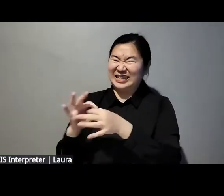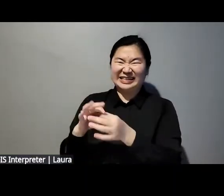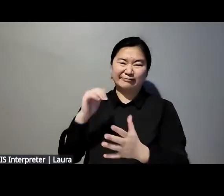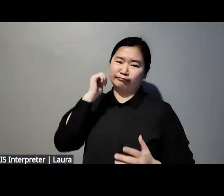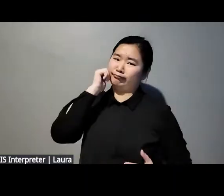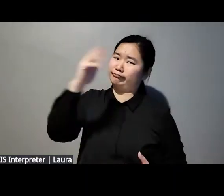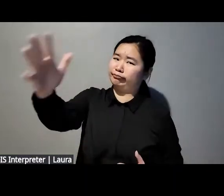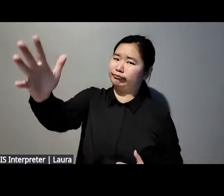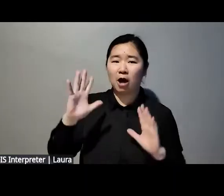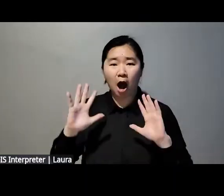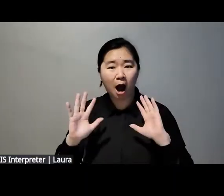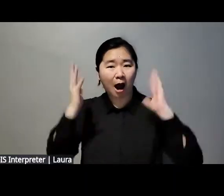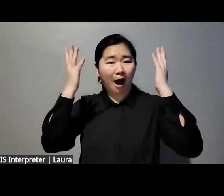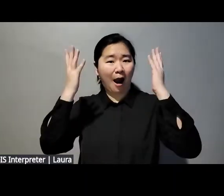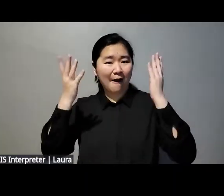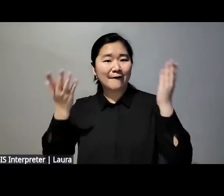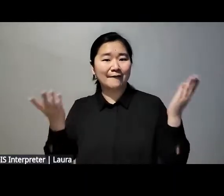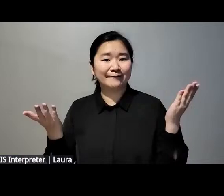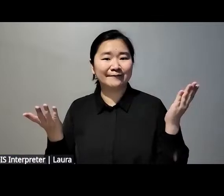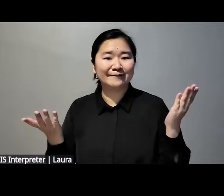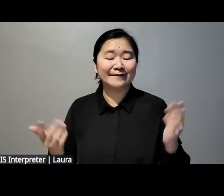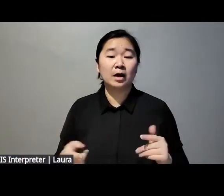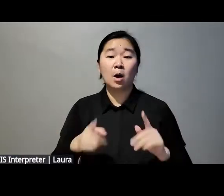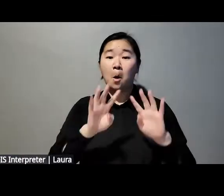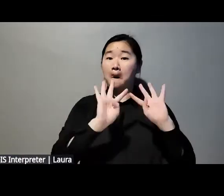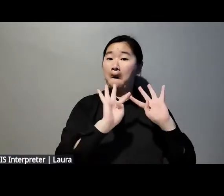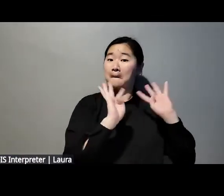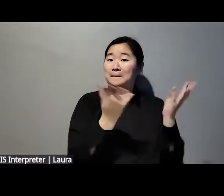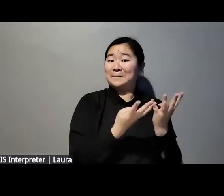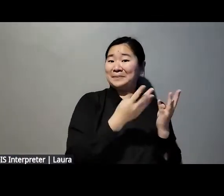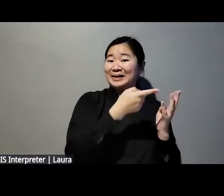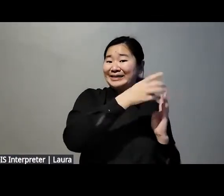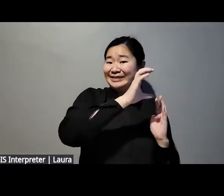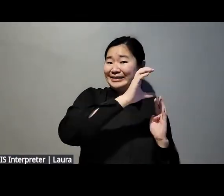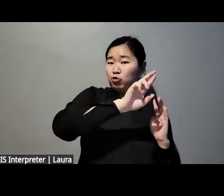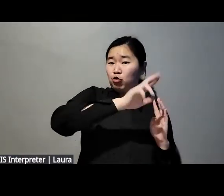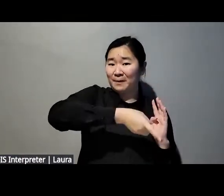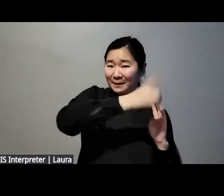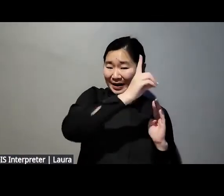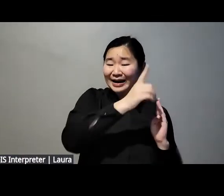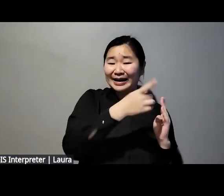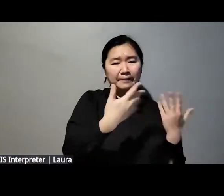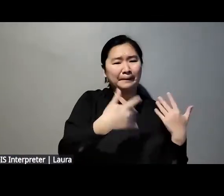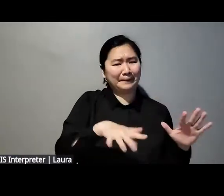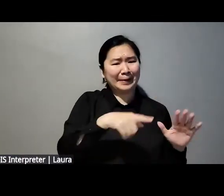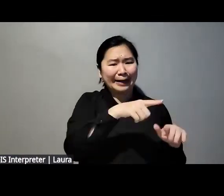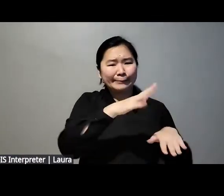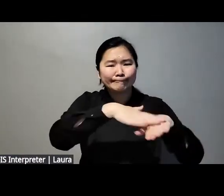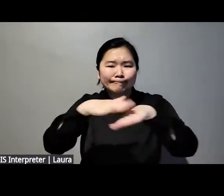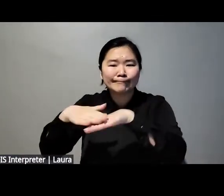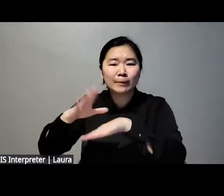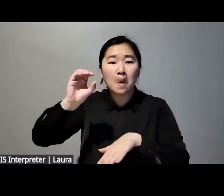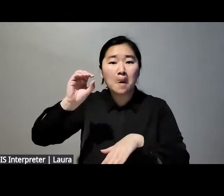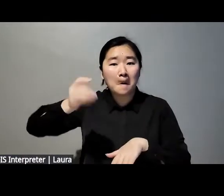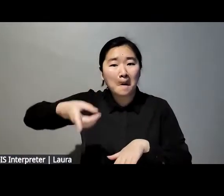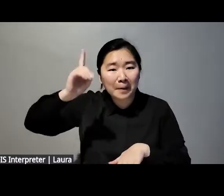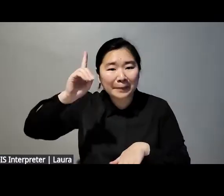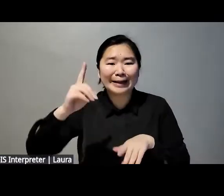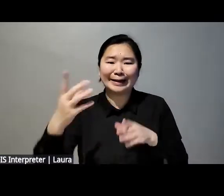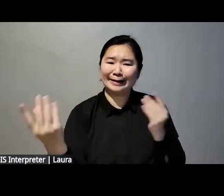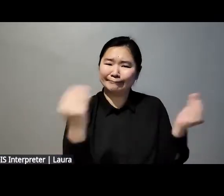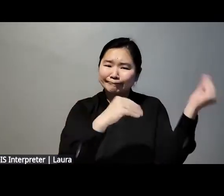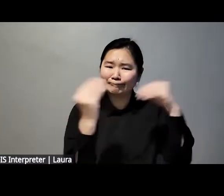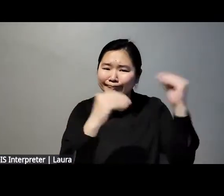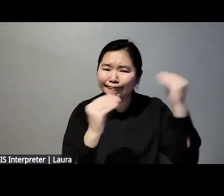representative bodies and they're accountable to their members, to their constituencies. OPDs are not service